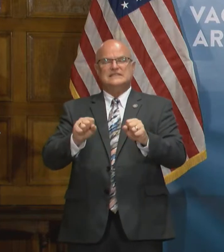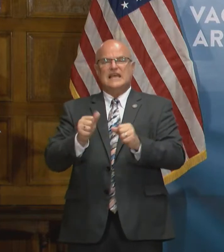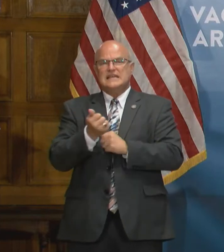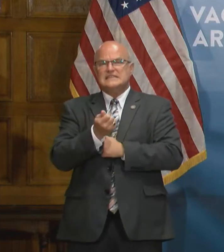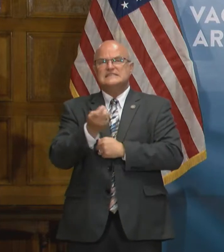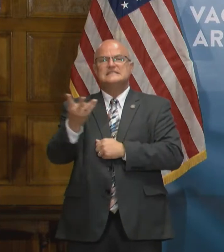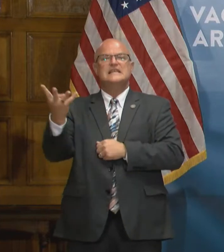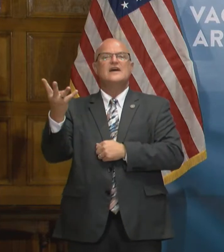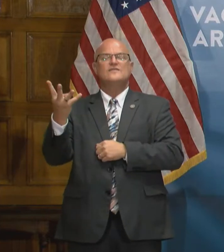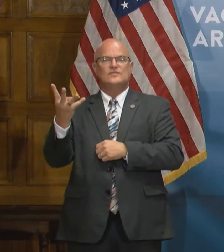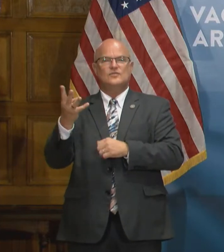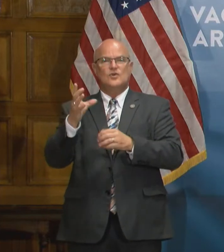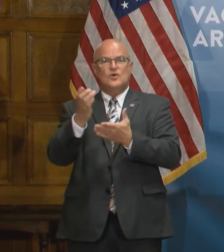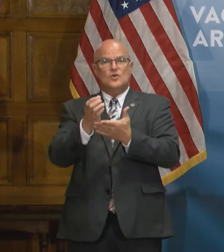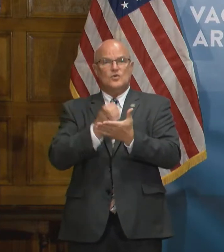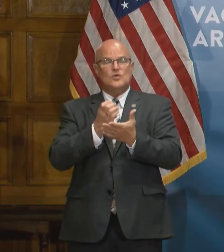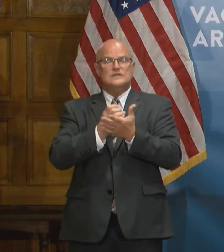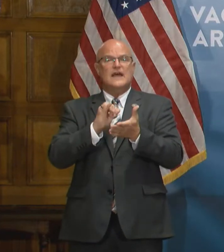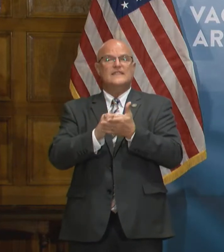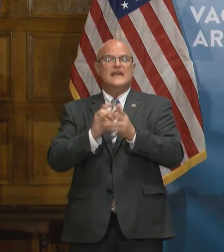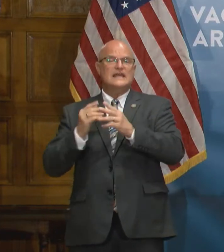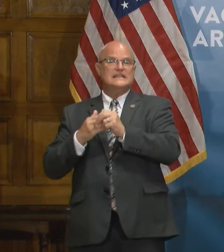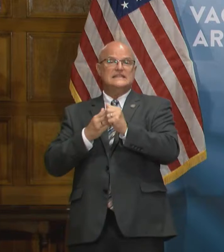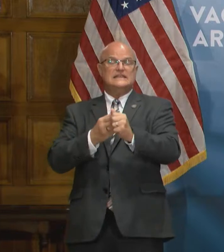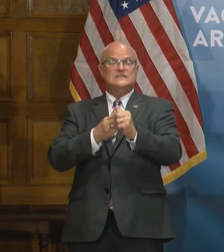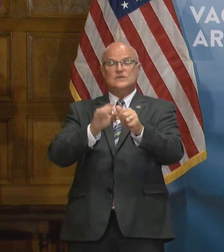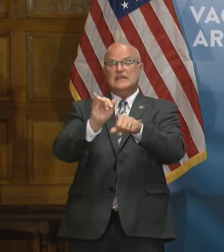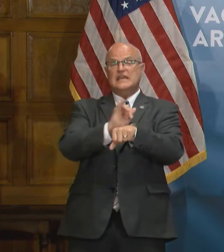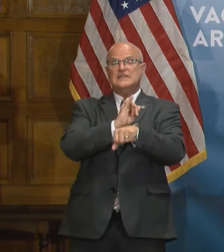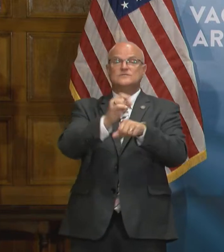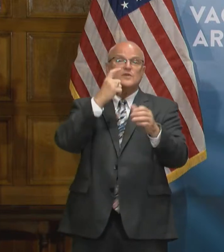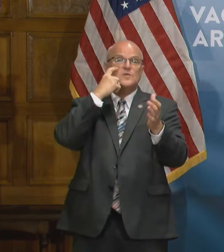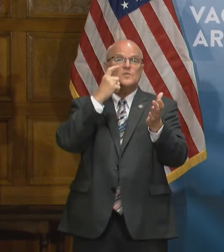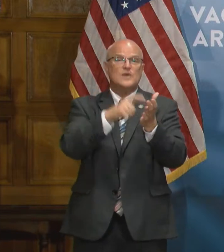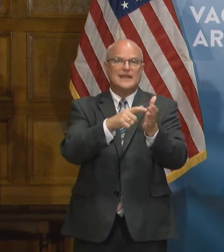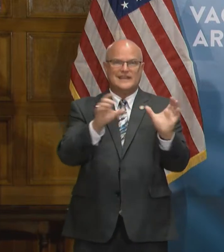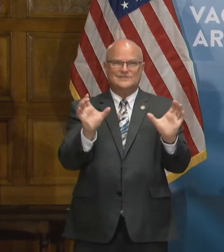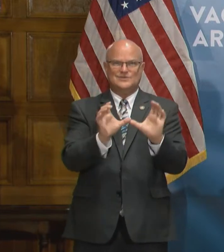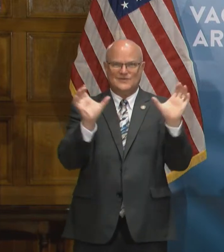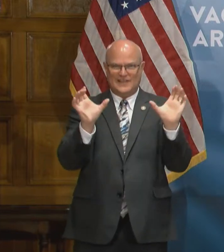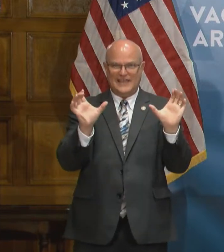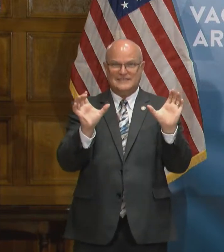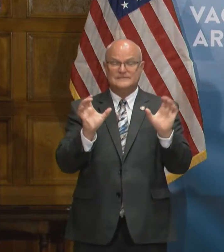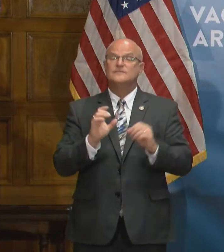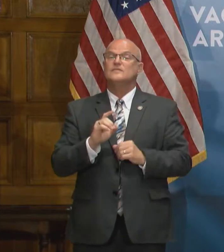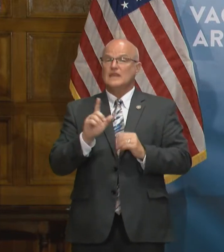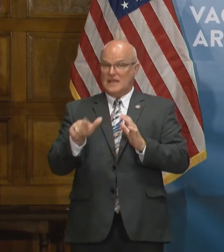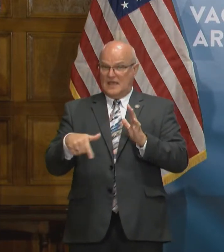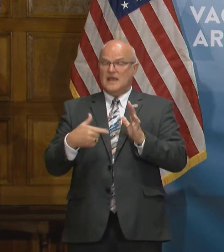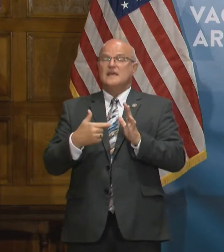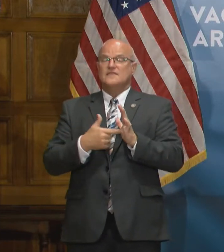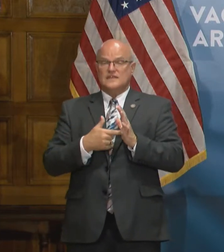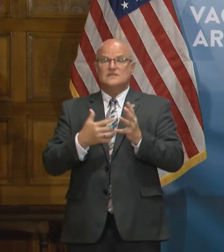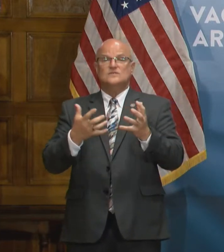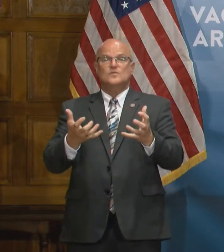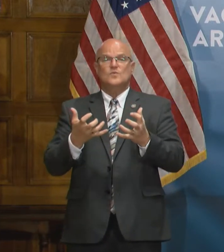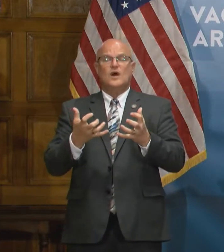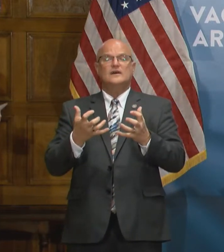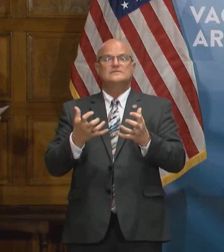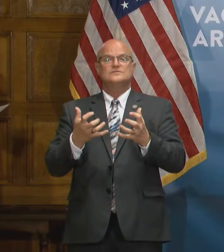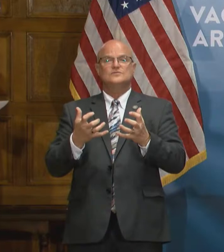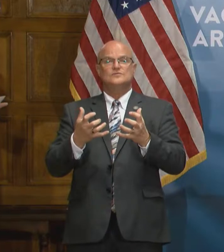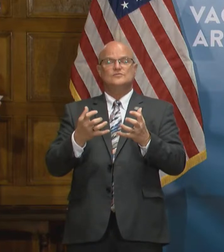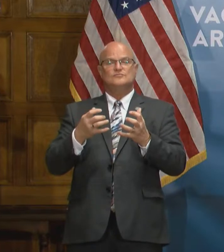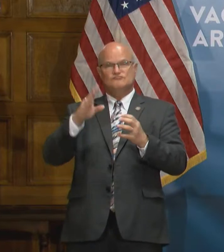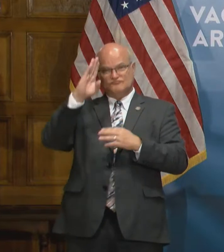an industry-recognized certification. I think this is something that we want to attribute to